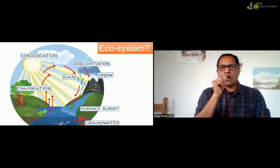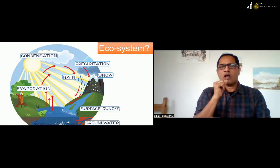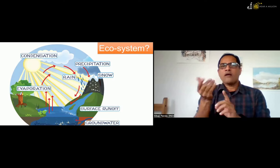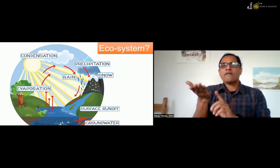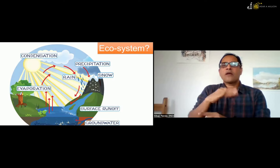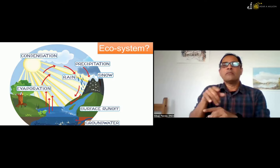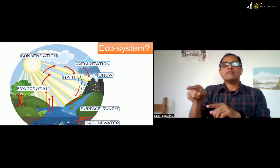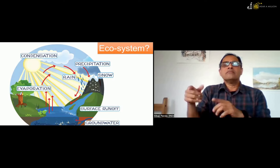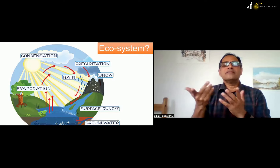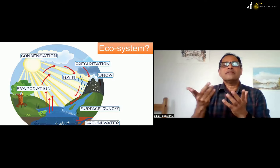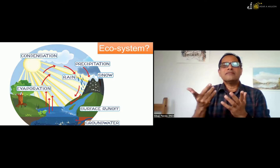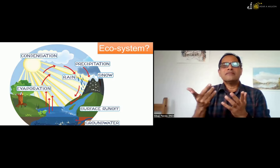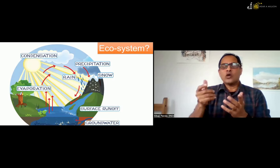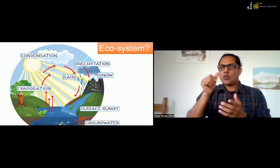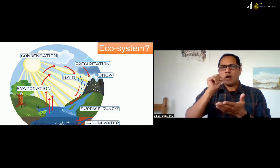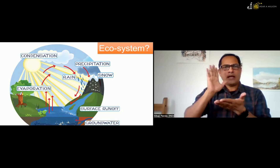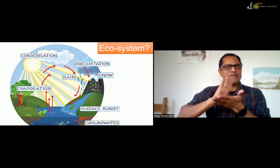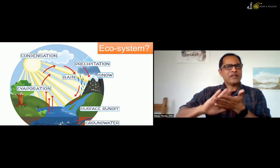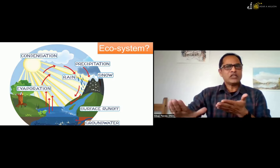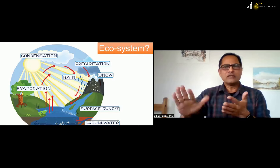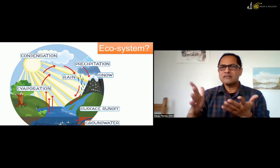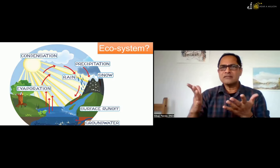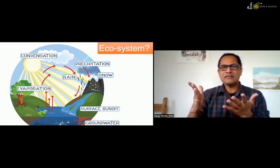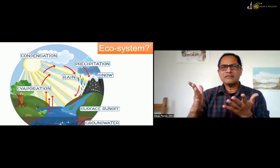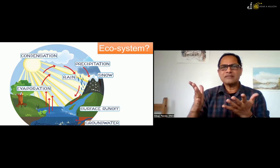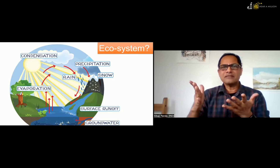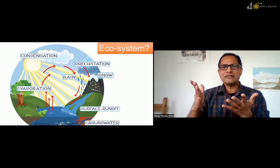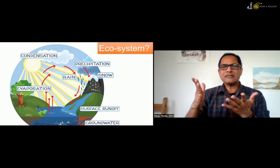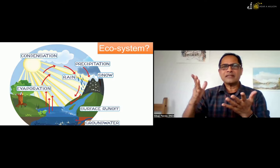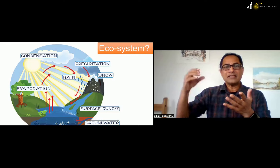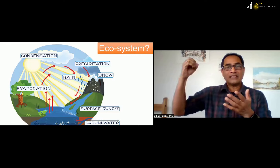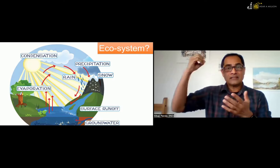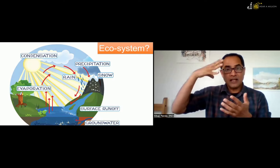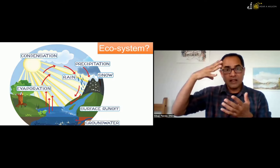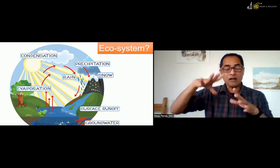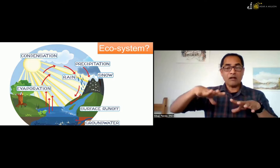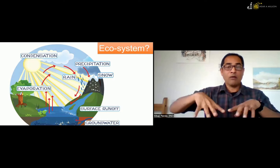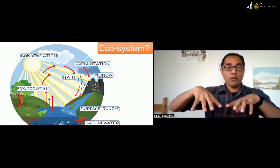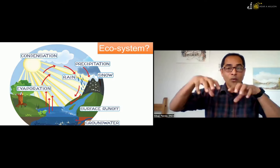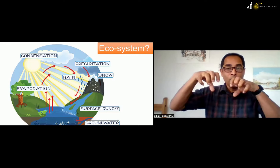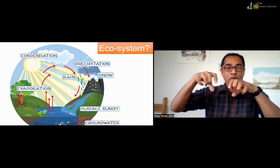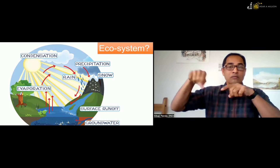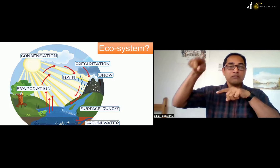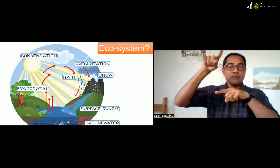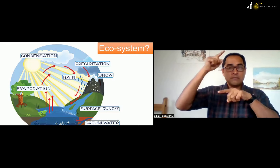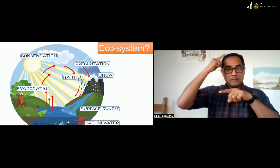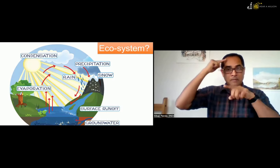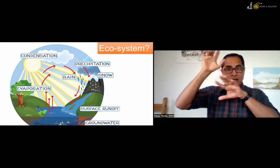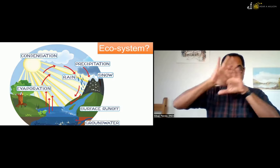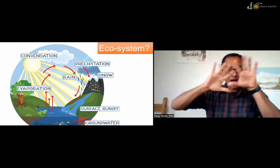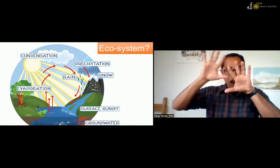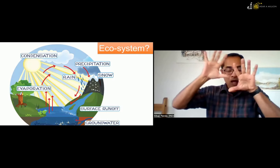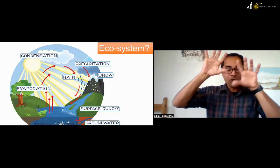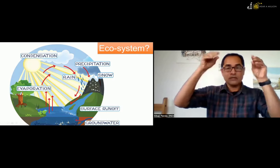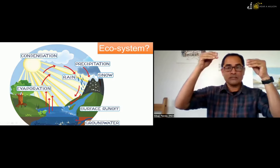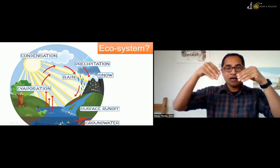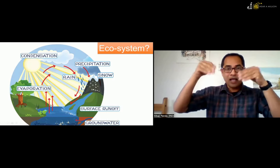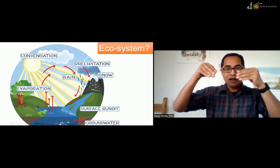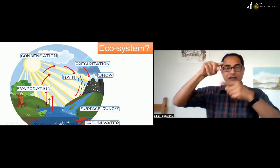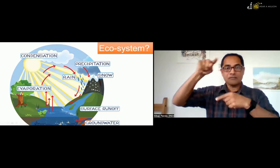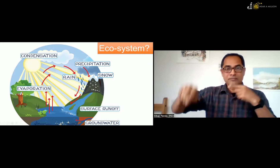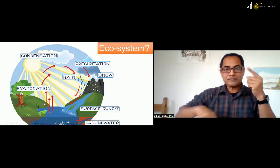to understand how the water cycle works. So how do we get water? Do you wonder that we always have